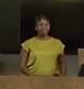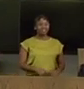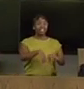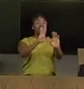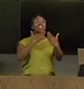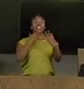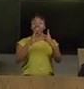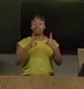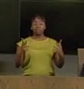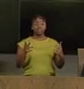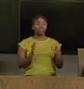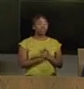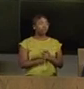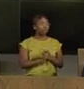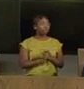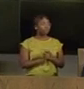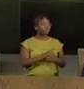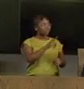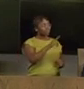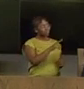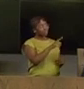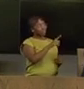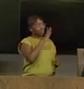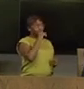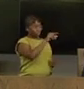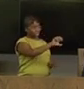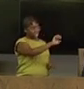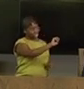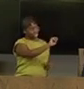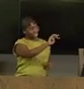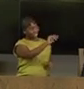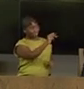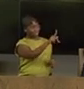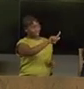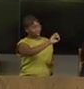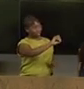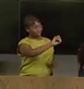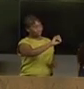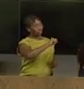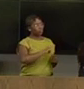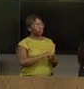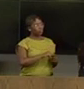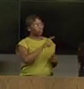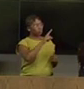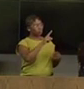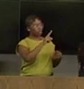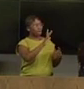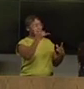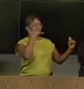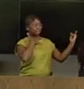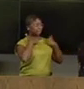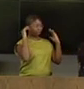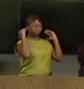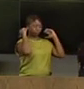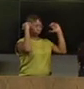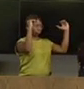Thank you very much. I want to go back to Samgel. Samgel, we are dealing with high volumes. The reason why you are